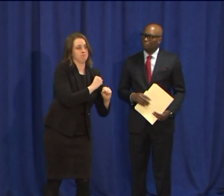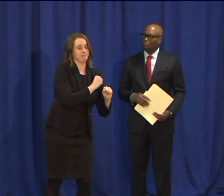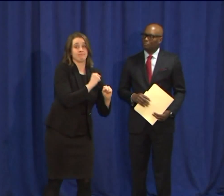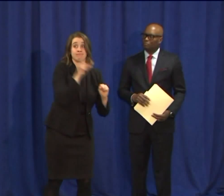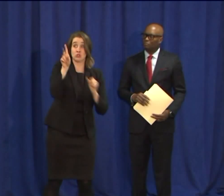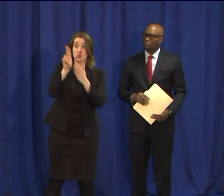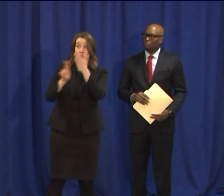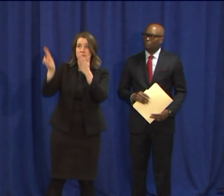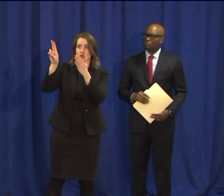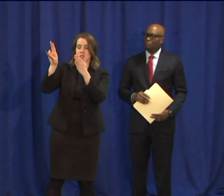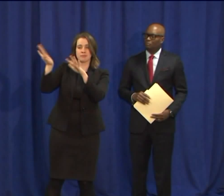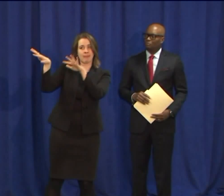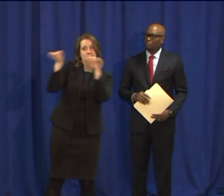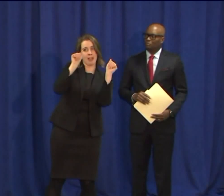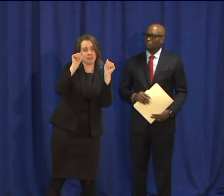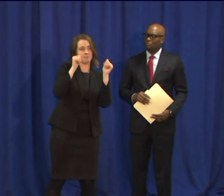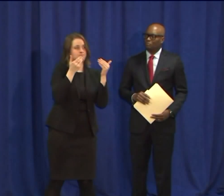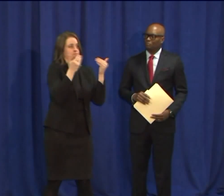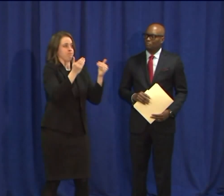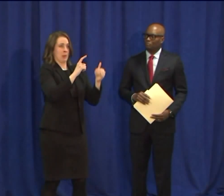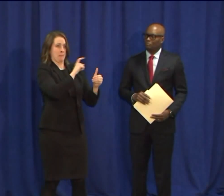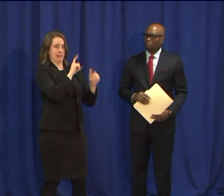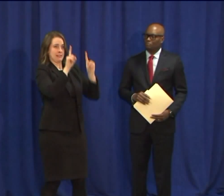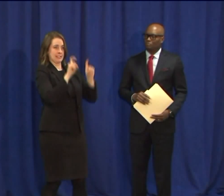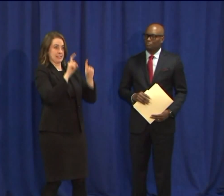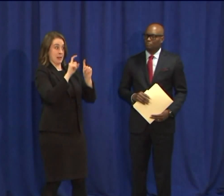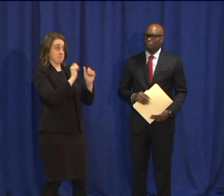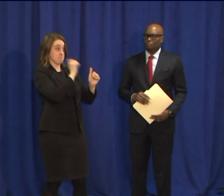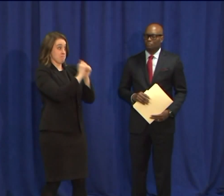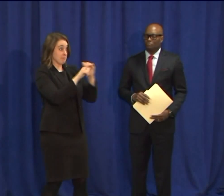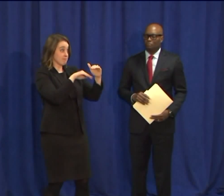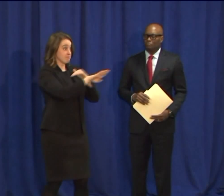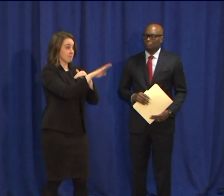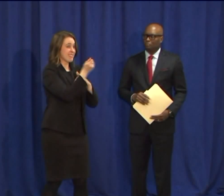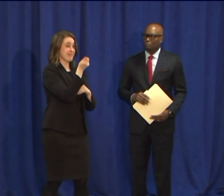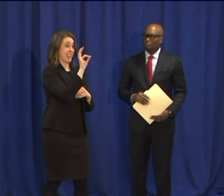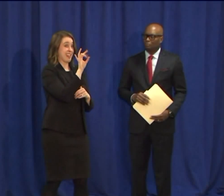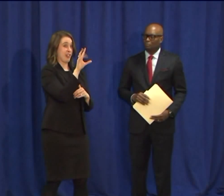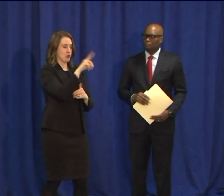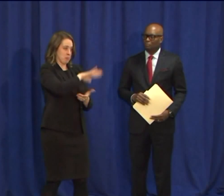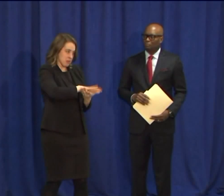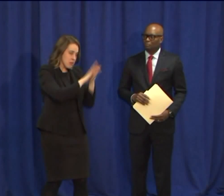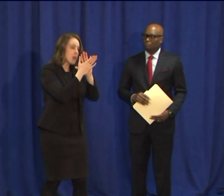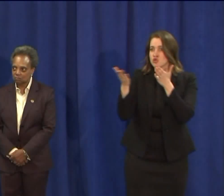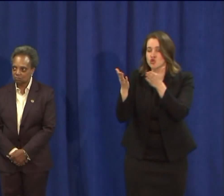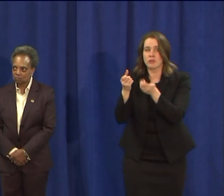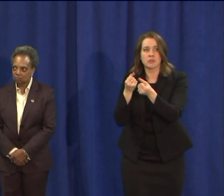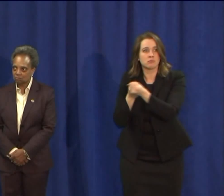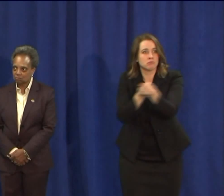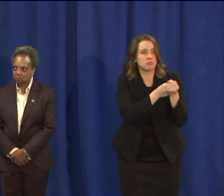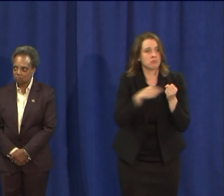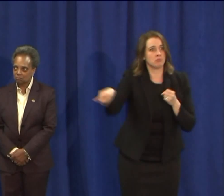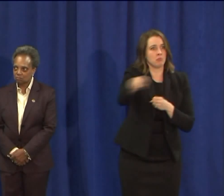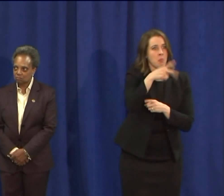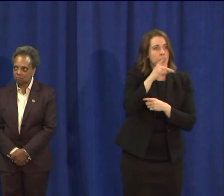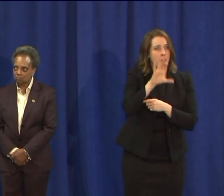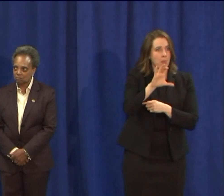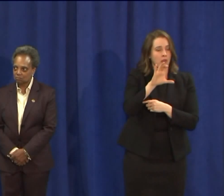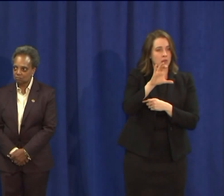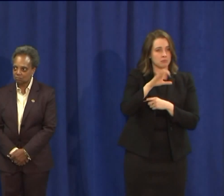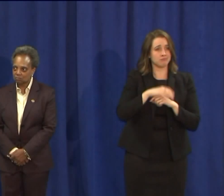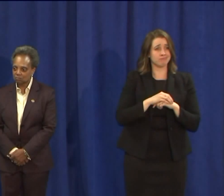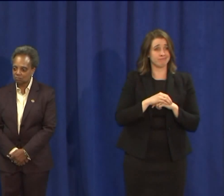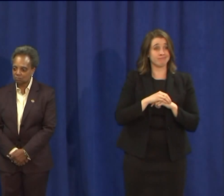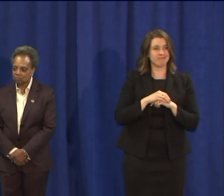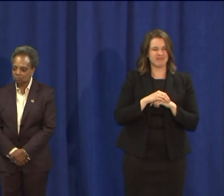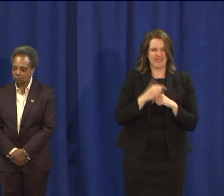university, took the police exam, and in 1983 became a Dallas police officer. It's a fire